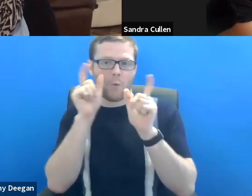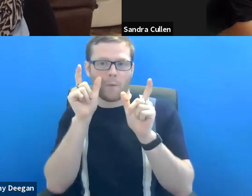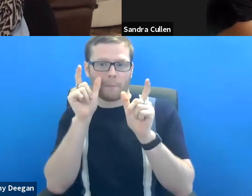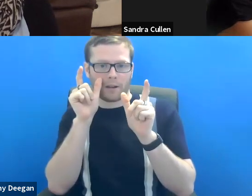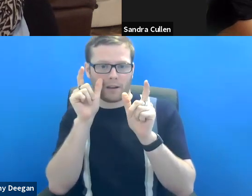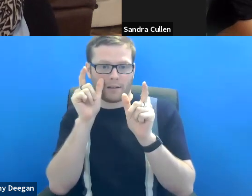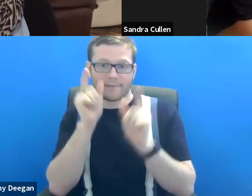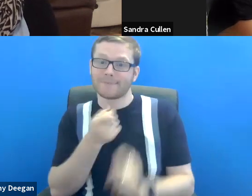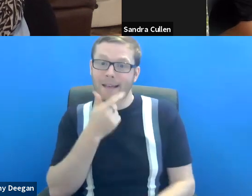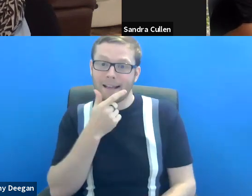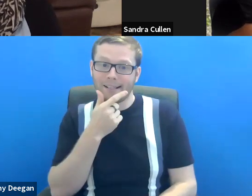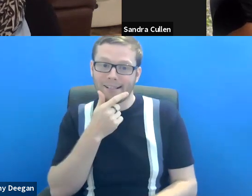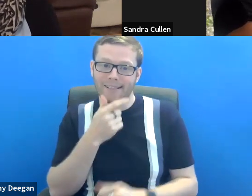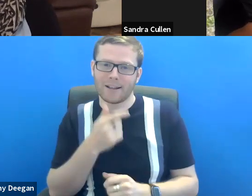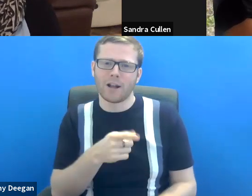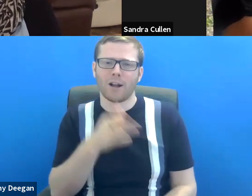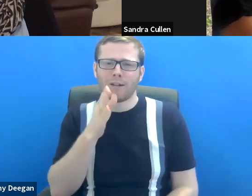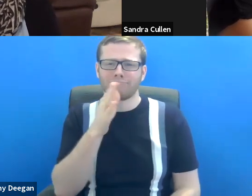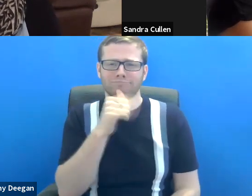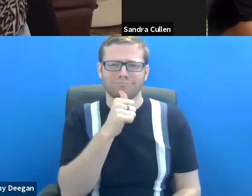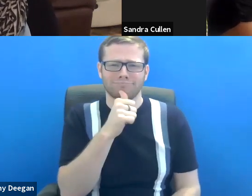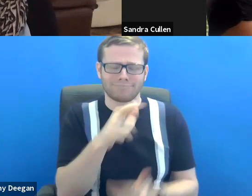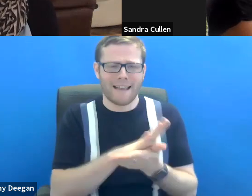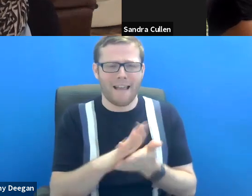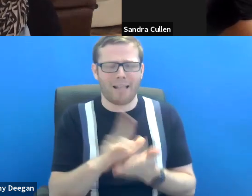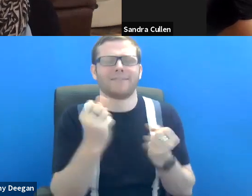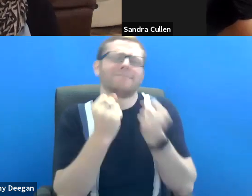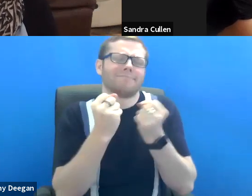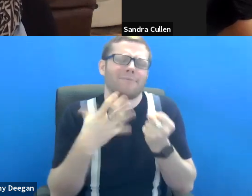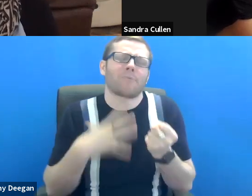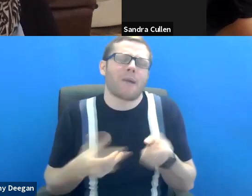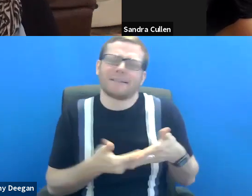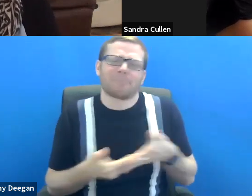and smile. Oh, I want a baby.